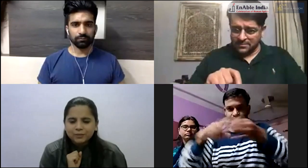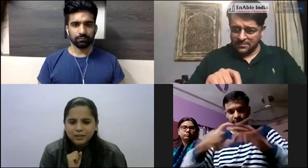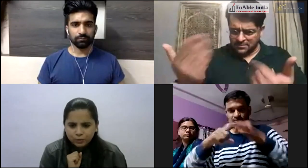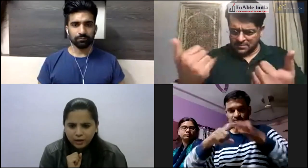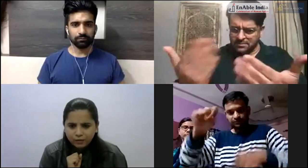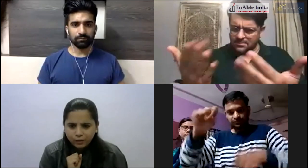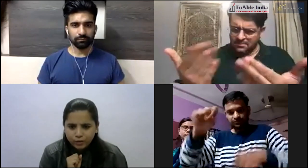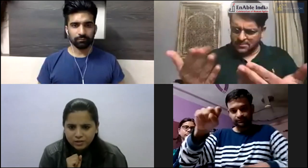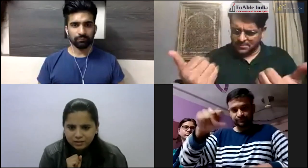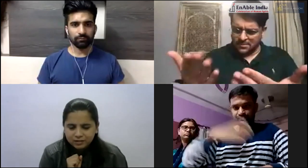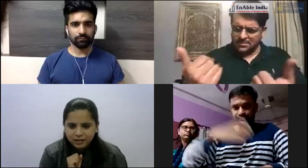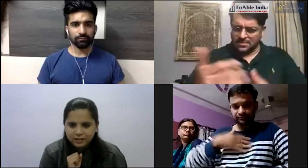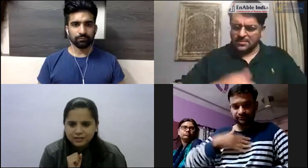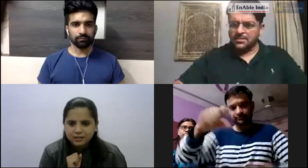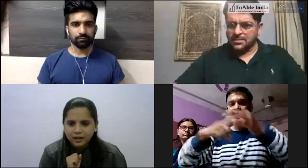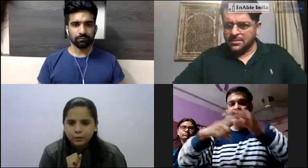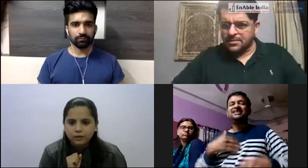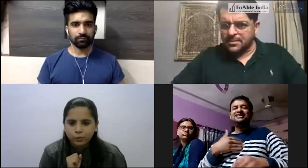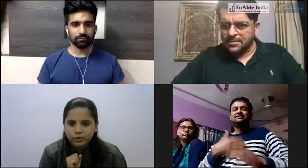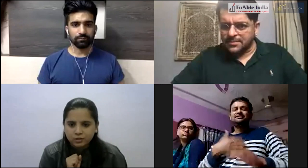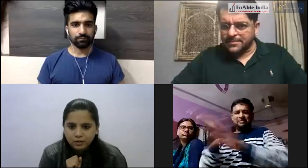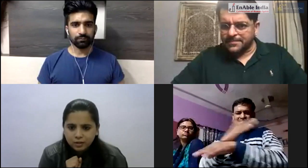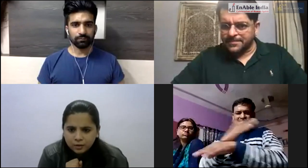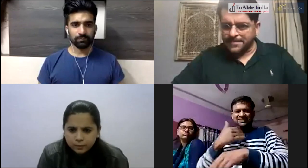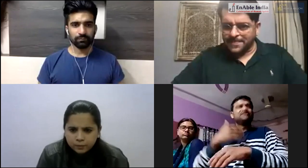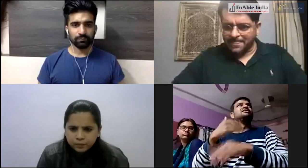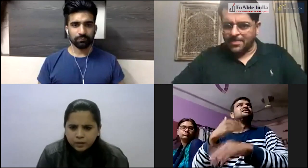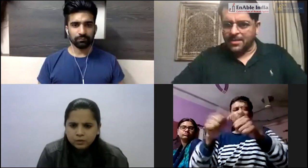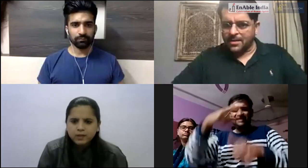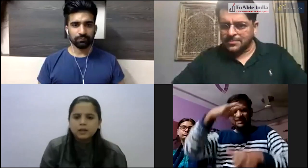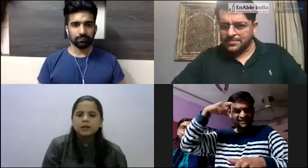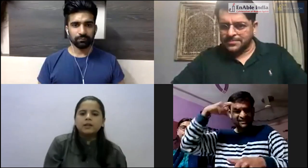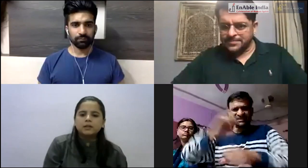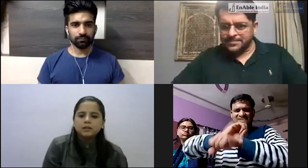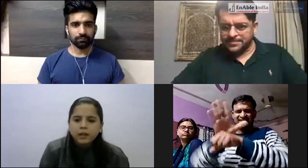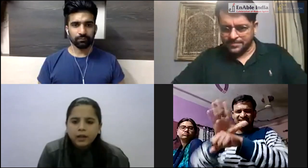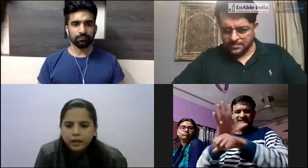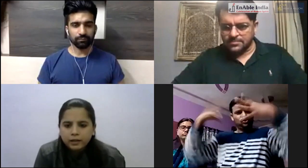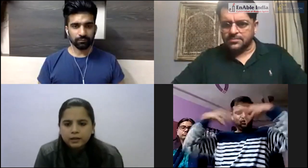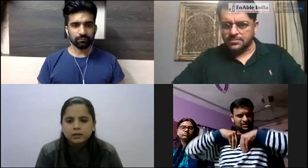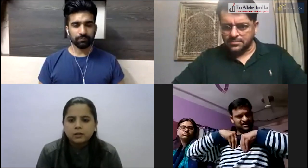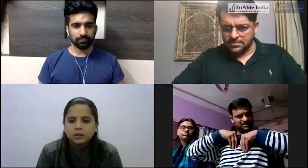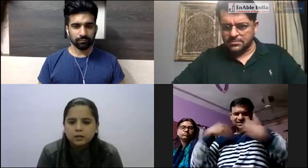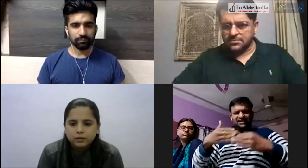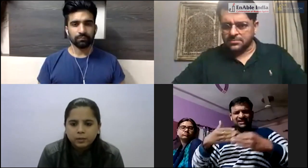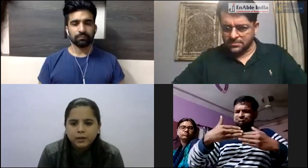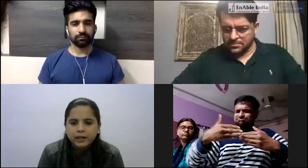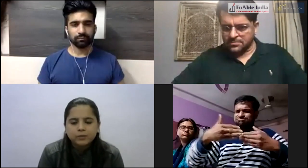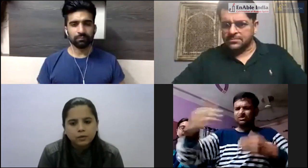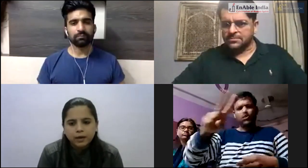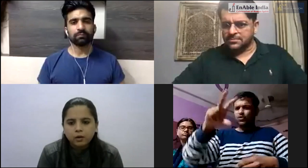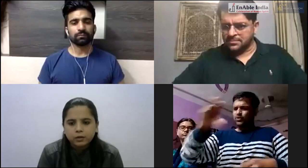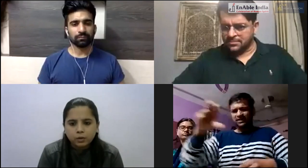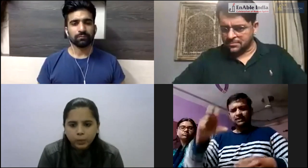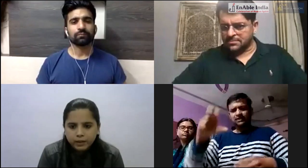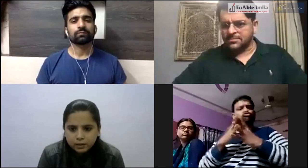Dr. Alim Singh, do you have a question? He's saying, yes, I do have a question. So, saying earlier in summer times,